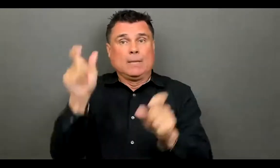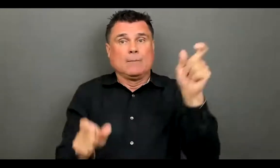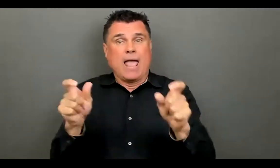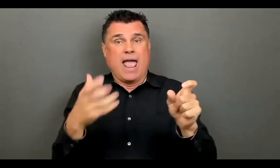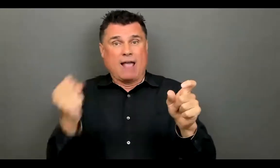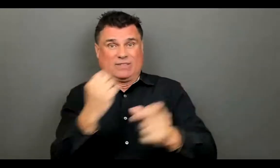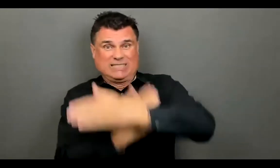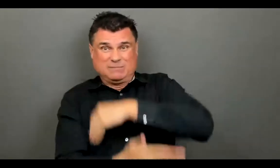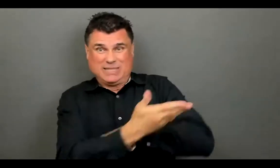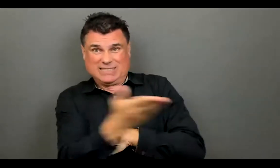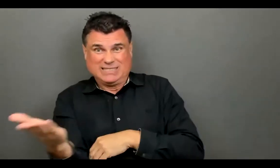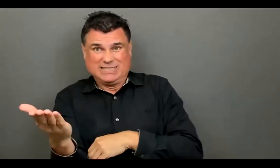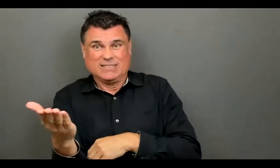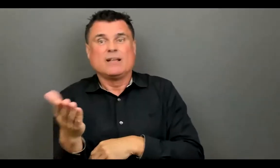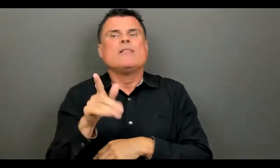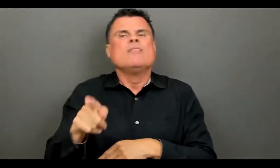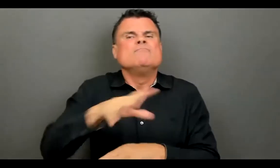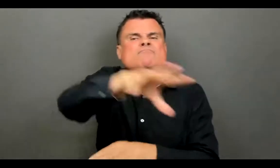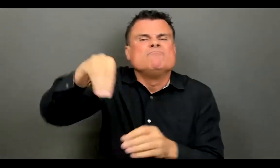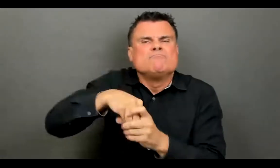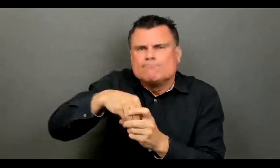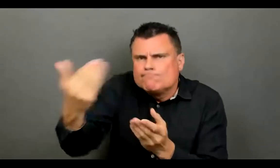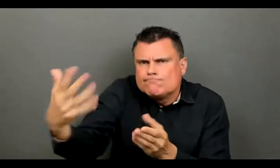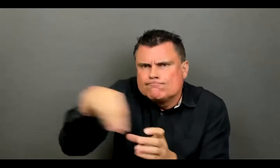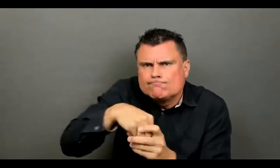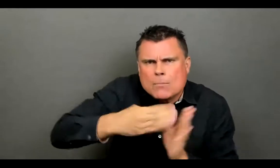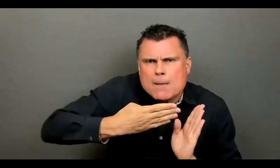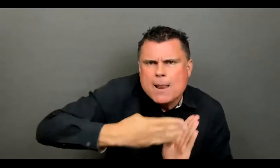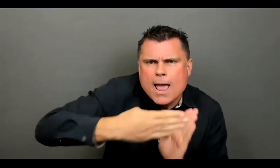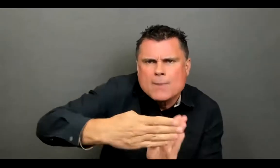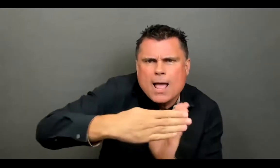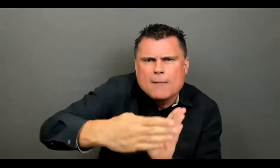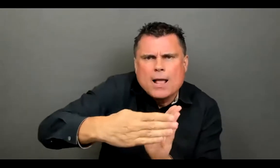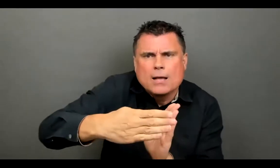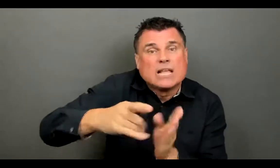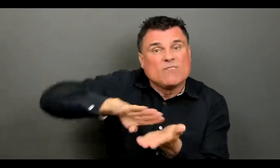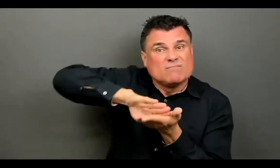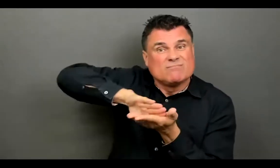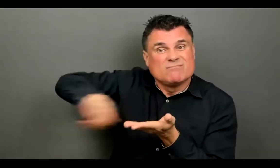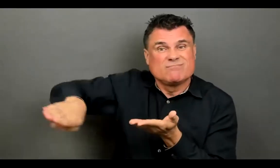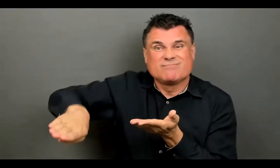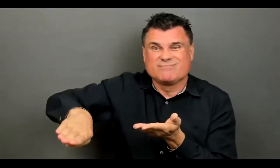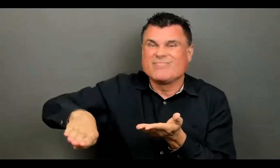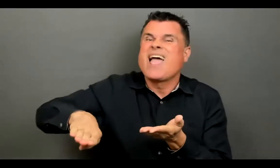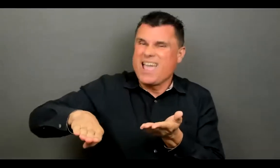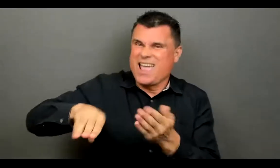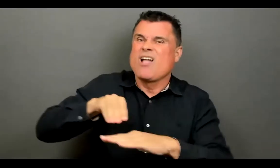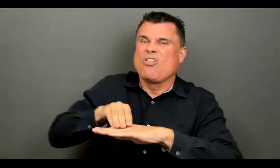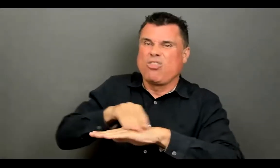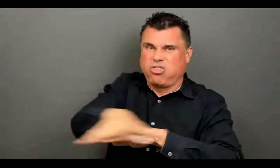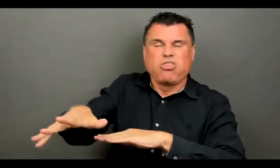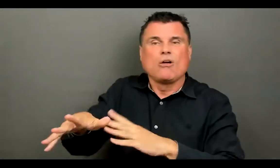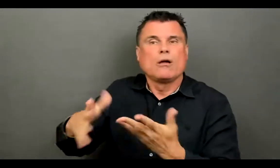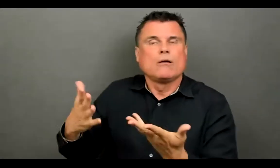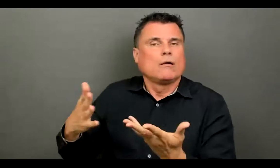restricted access to potentially life-saving information and services. And so to address these challenges, one of the first things that we've done in